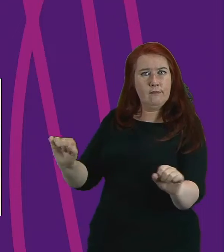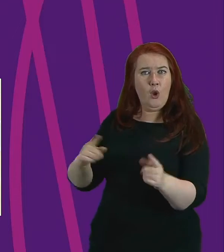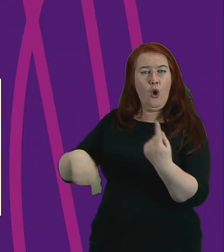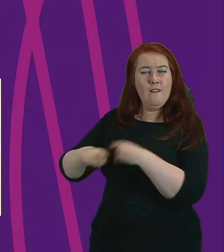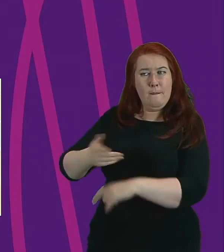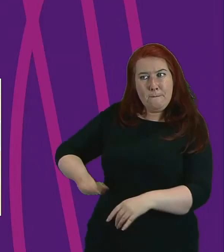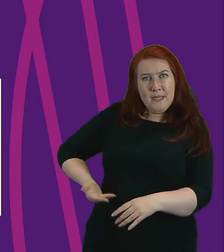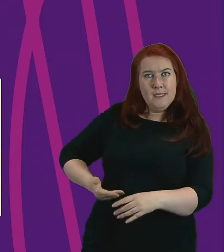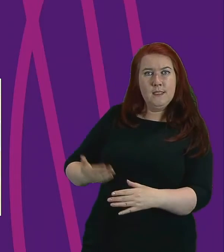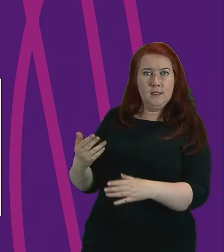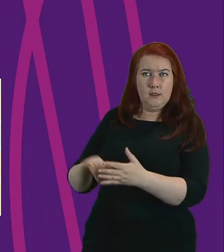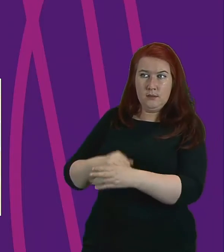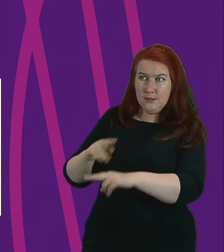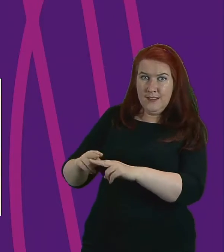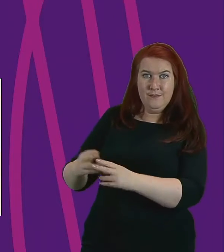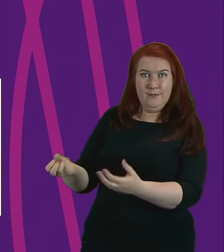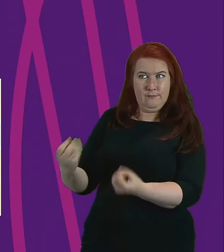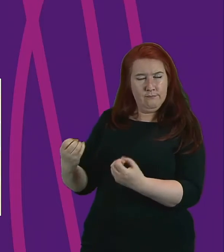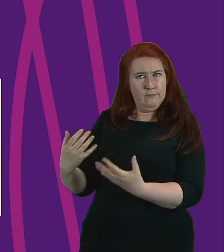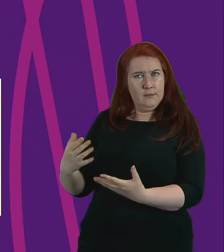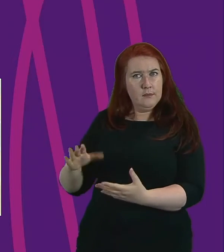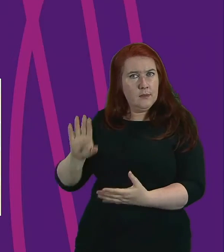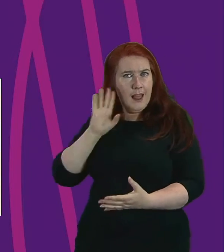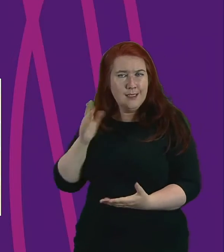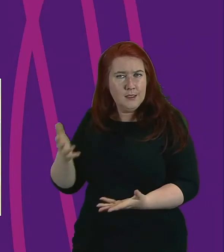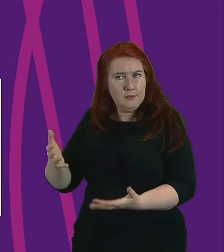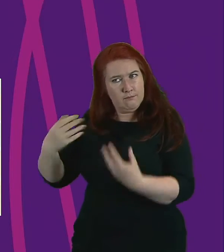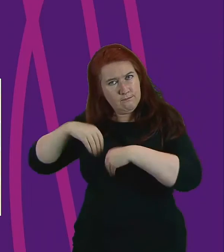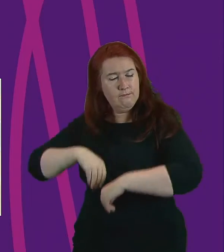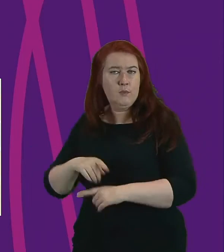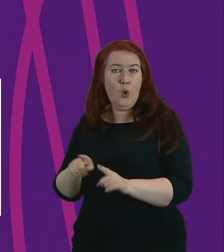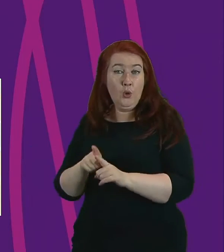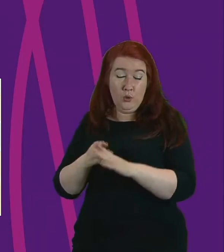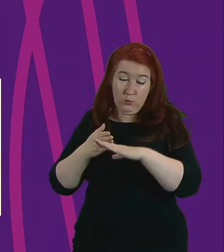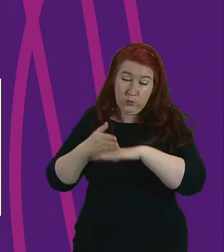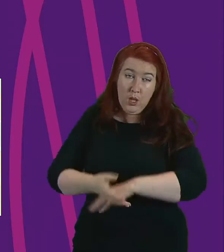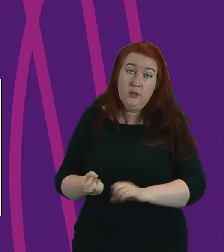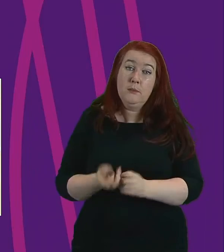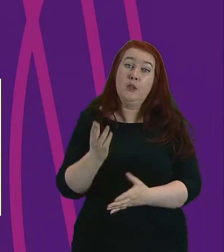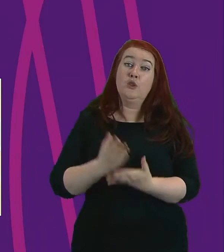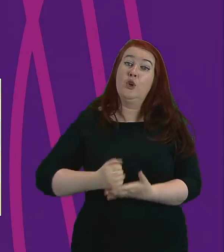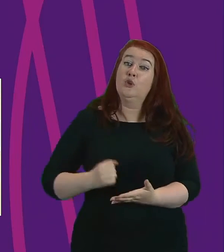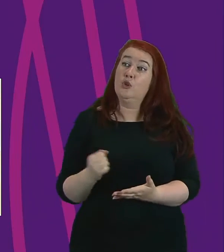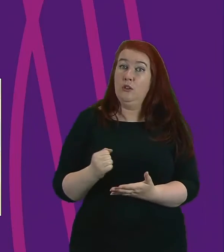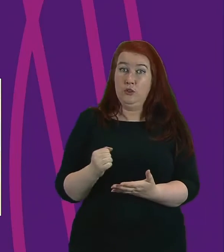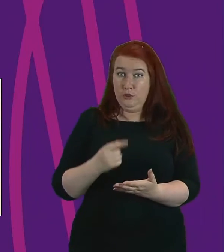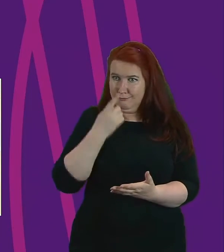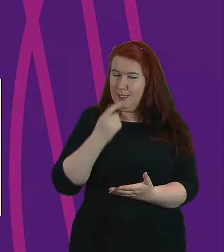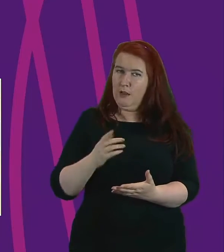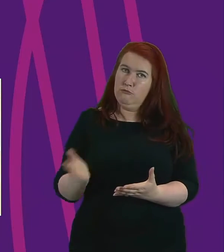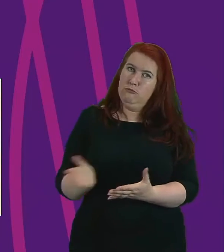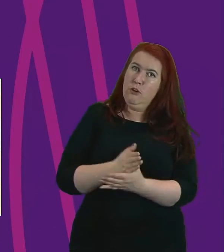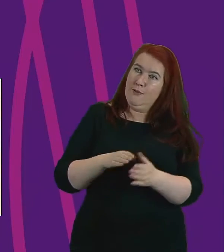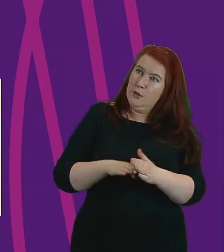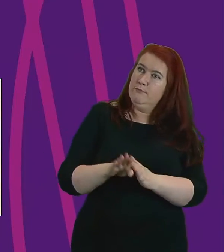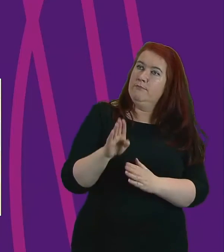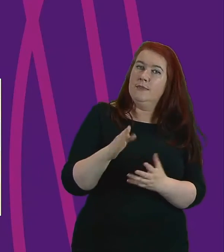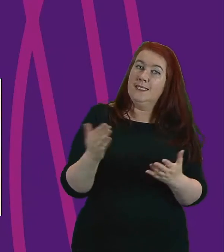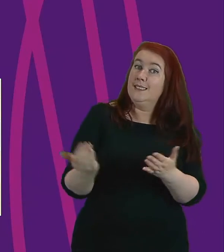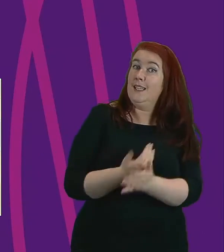restart and rebuild our economy, and works tirelessly to ensure that Scotland recovers as quickly and as safely as